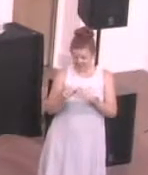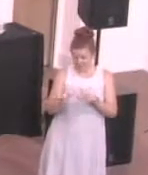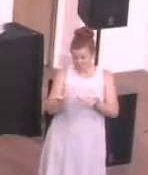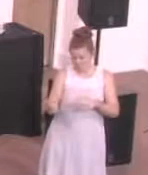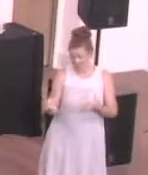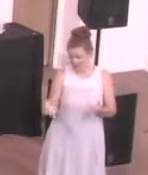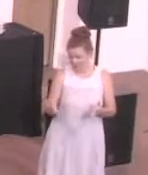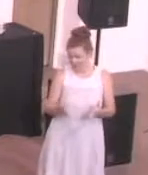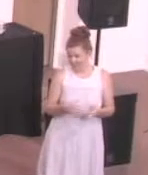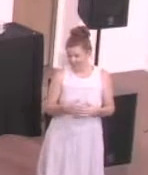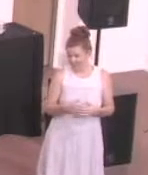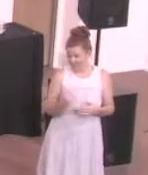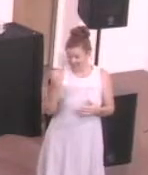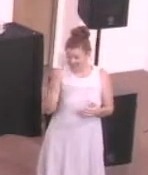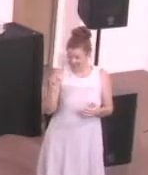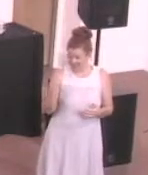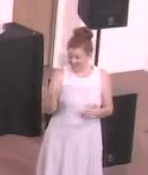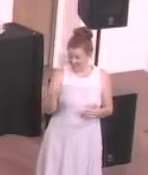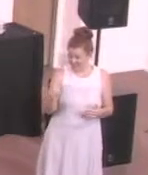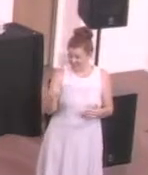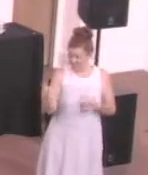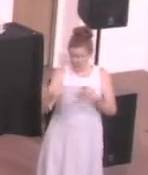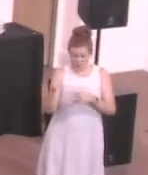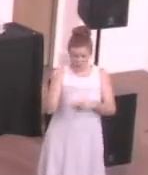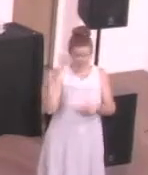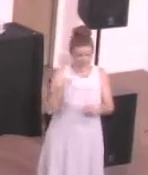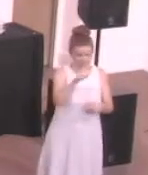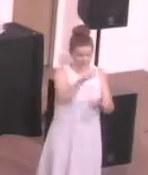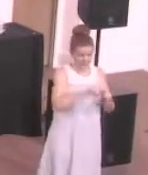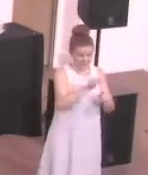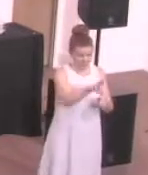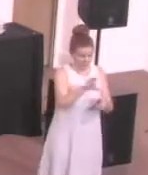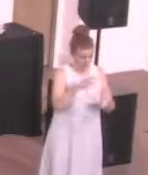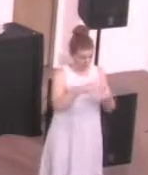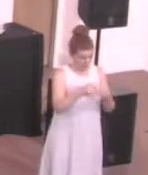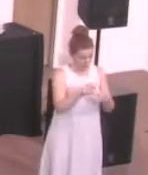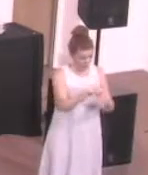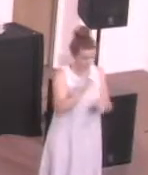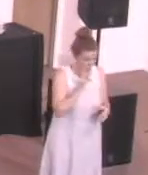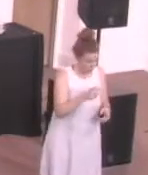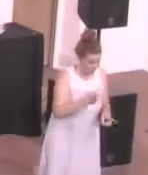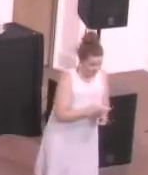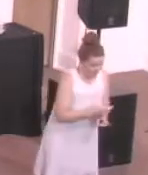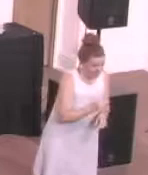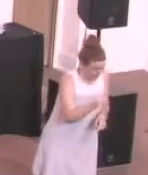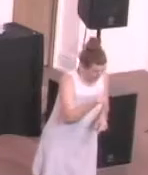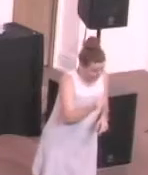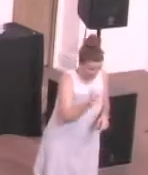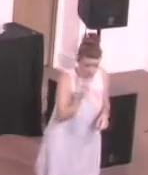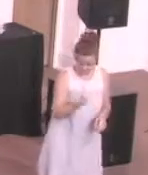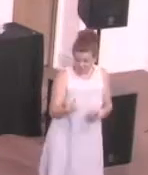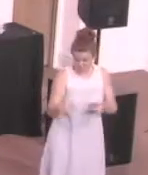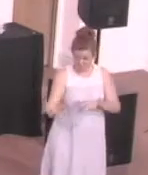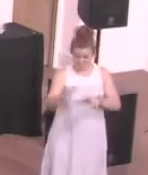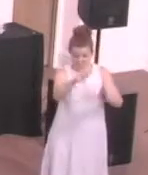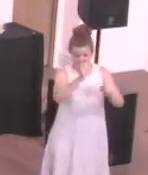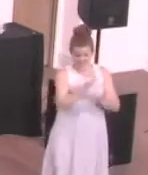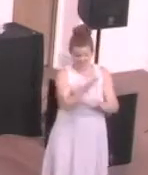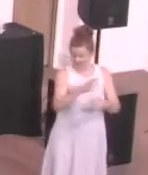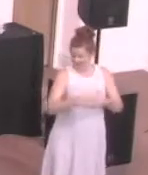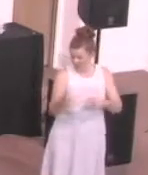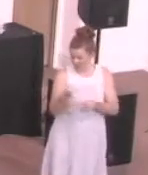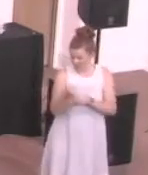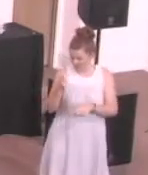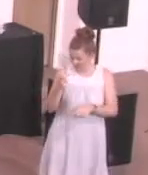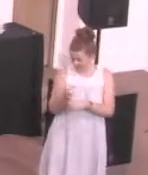Yeah. Yes. I mean, like, if you needed to right now go back there to get $100, you would go back there. Yeah. Yeah. Now, hold on